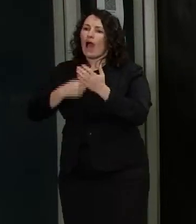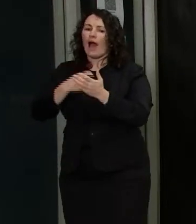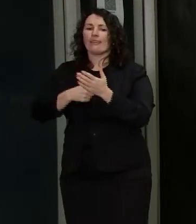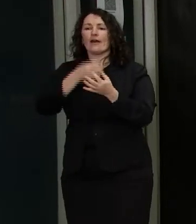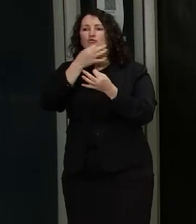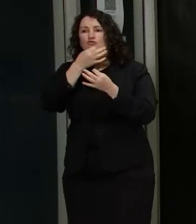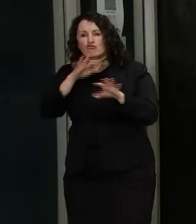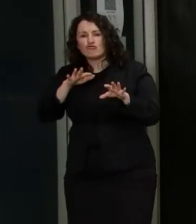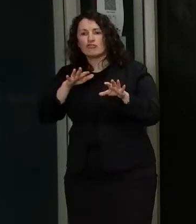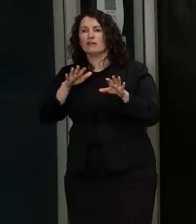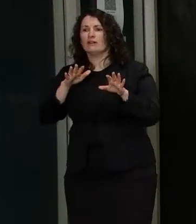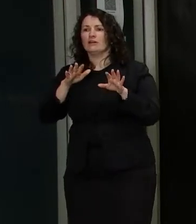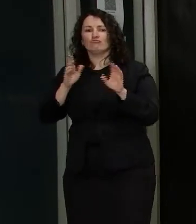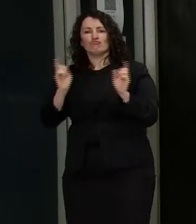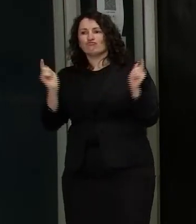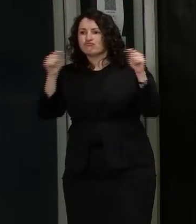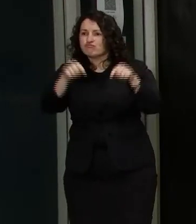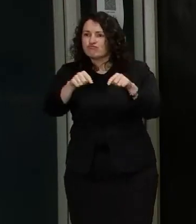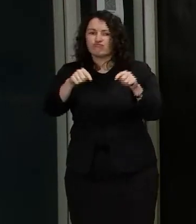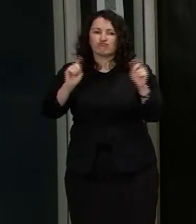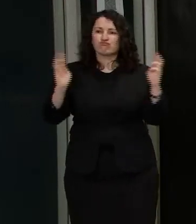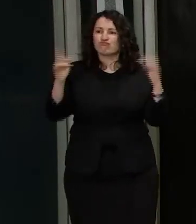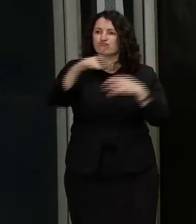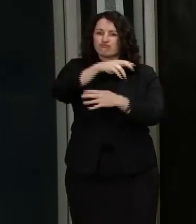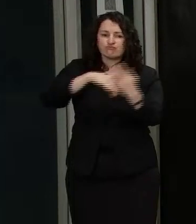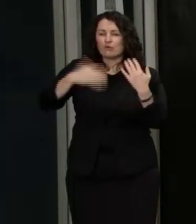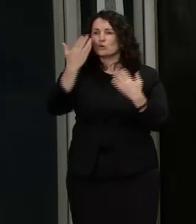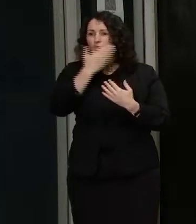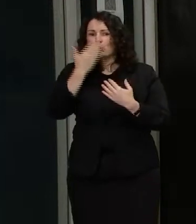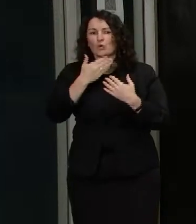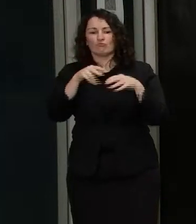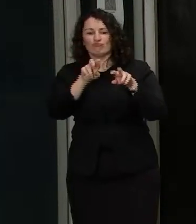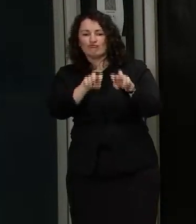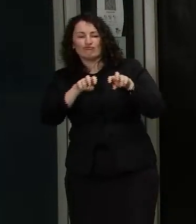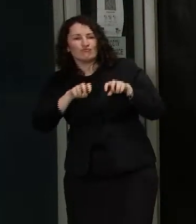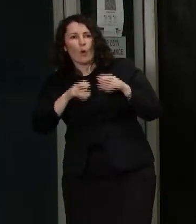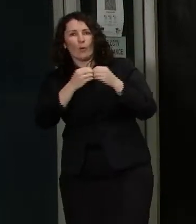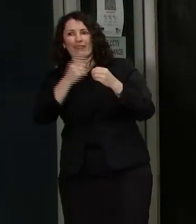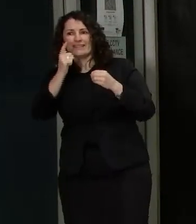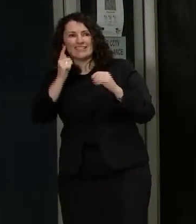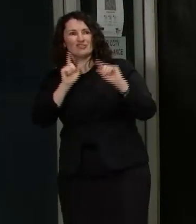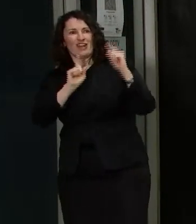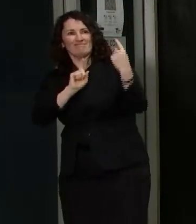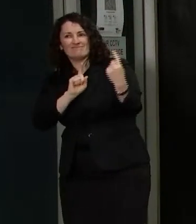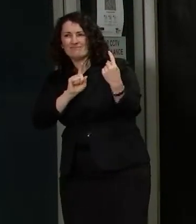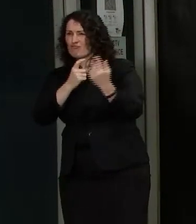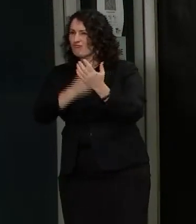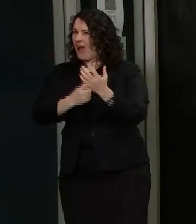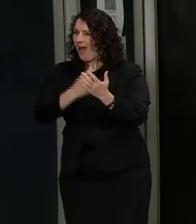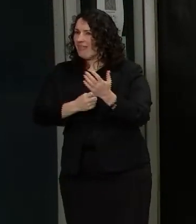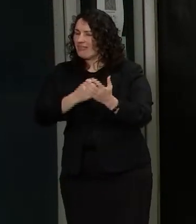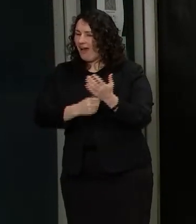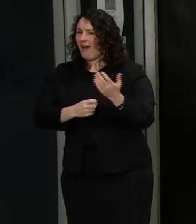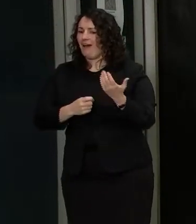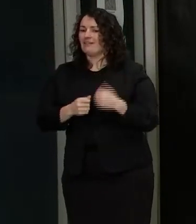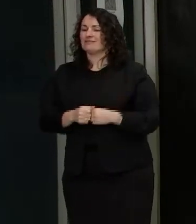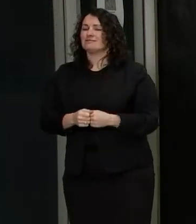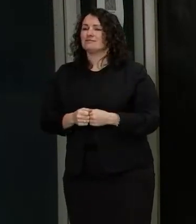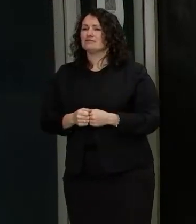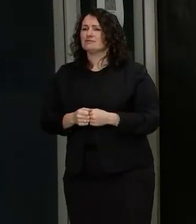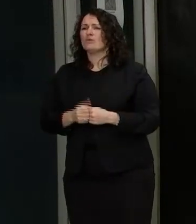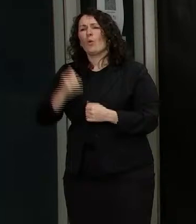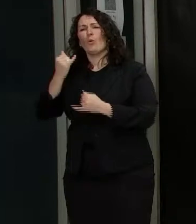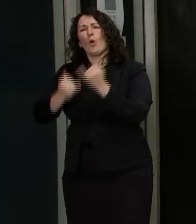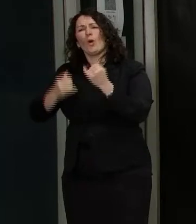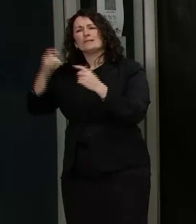kids. As we saw during last year, we wanted to prioritise Year 11, 12s, the young Prep